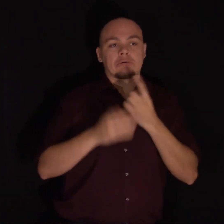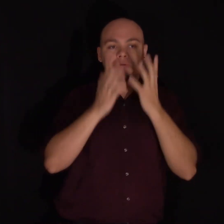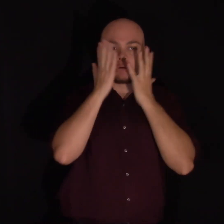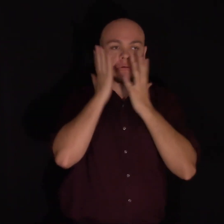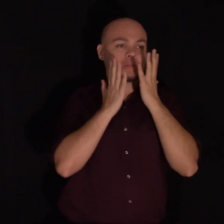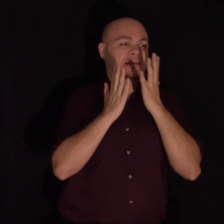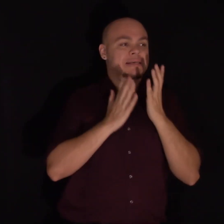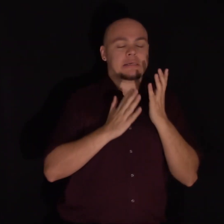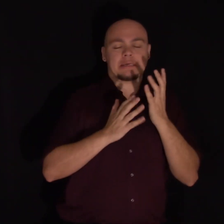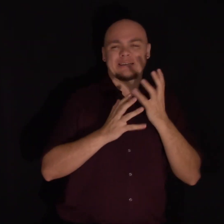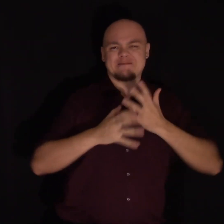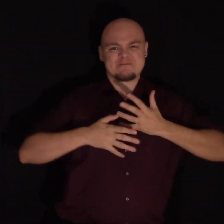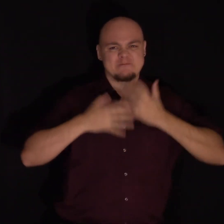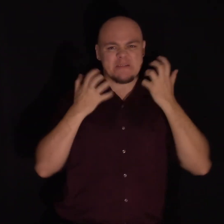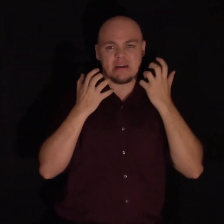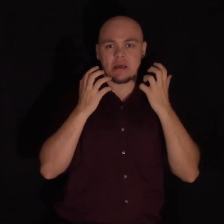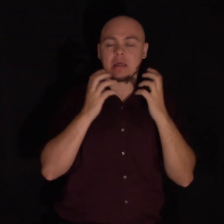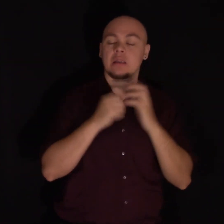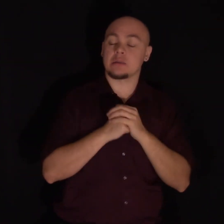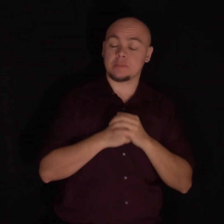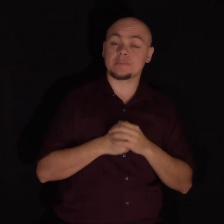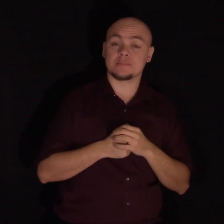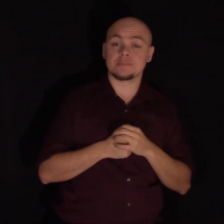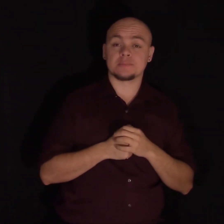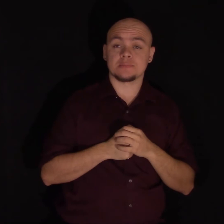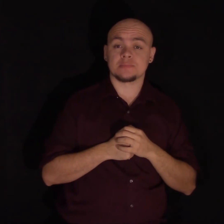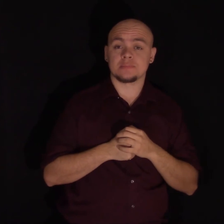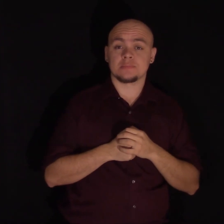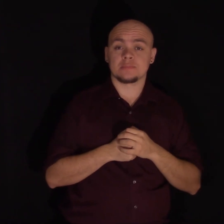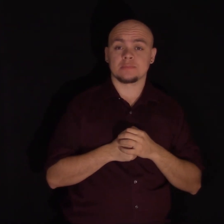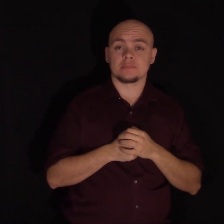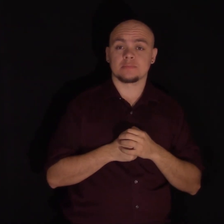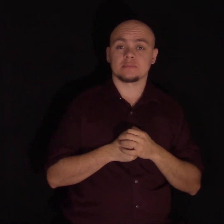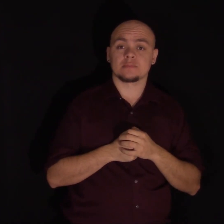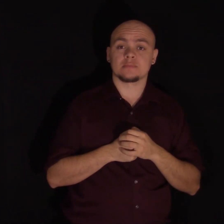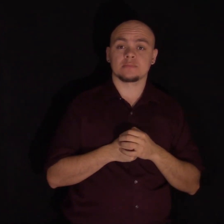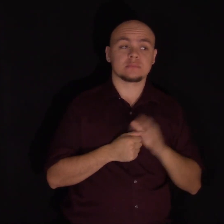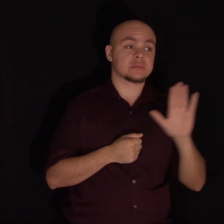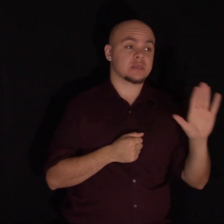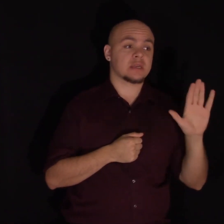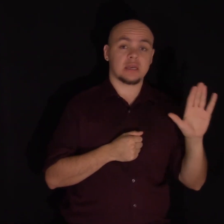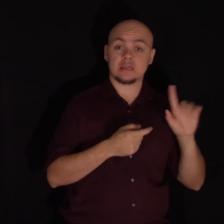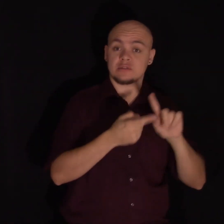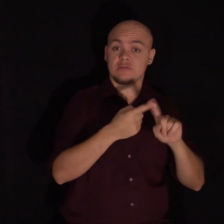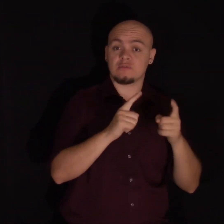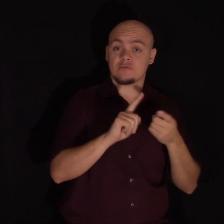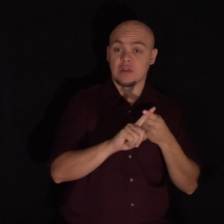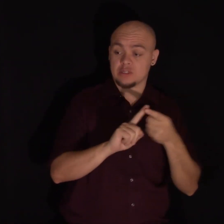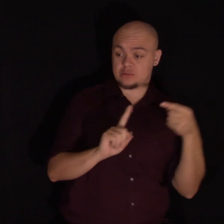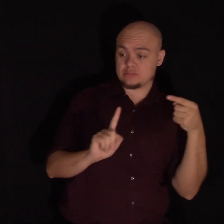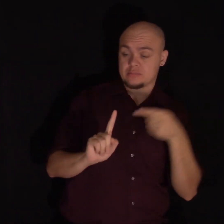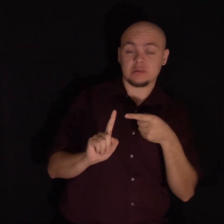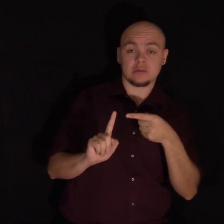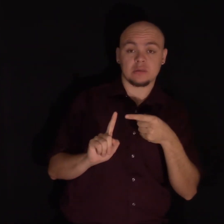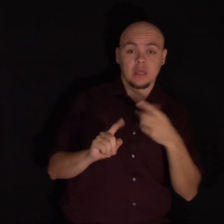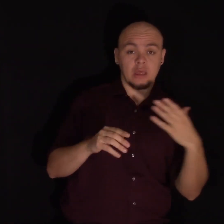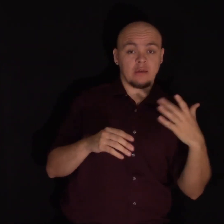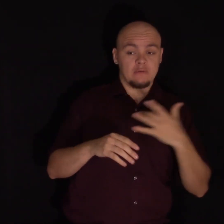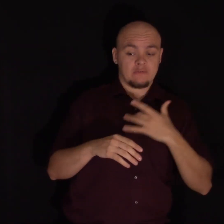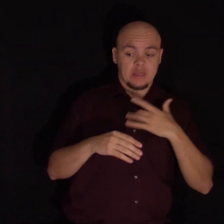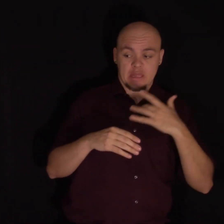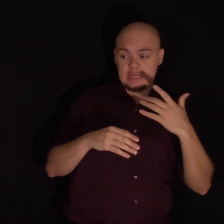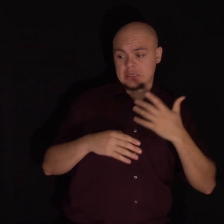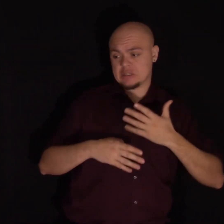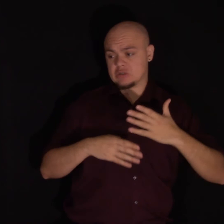mad. And he had a complicated friendship with a boy who shared his feelings of rage